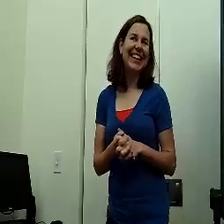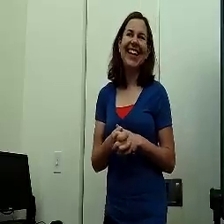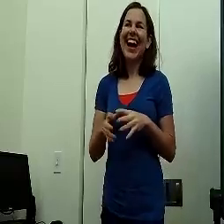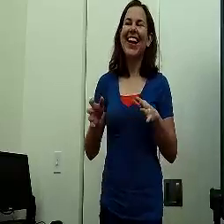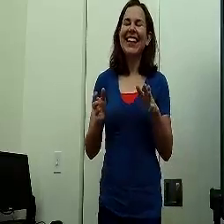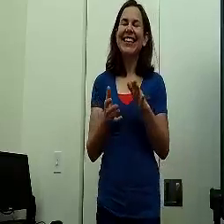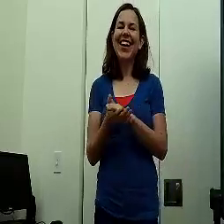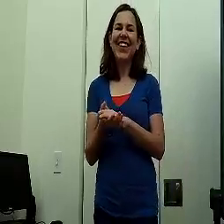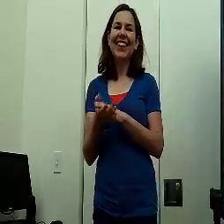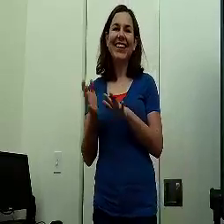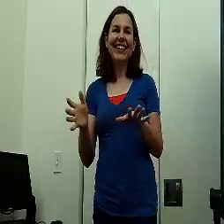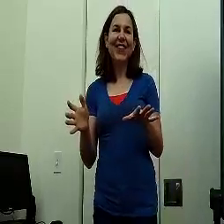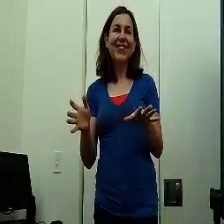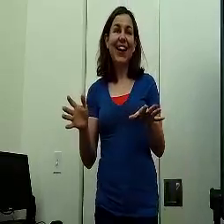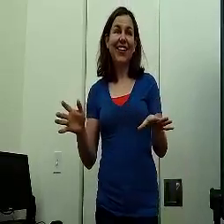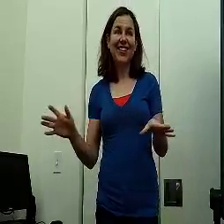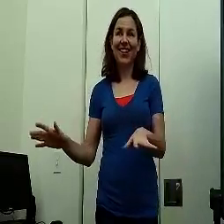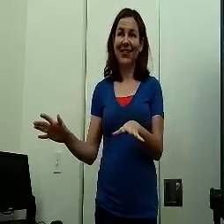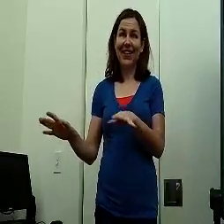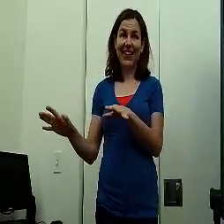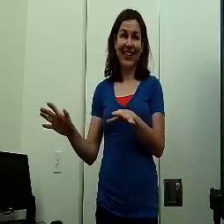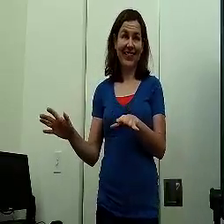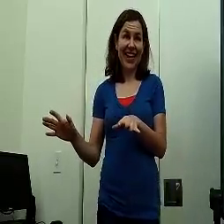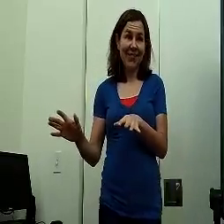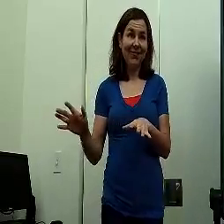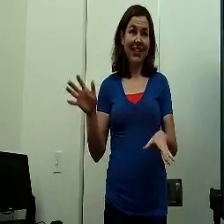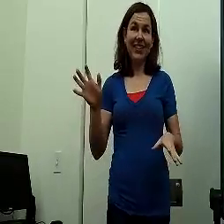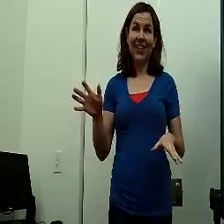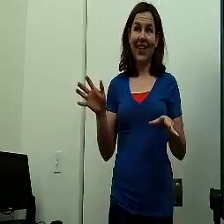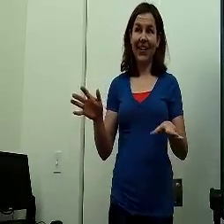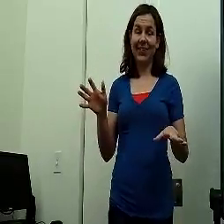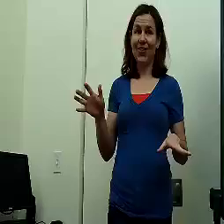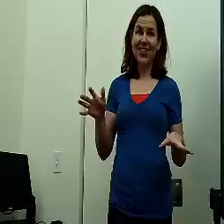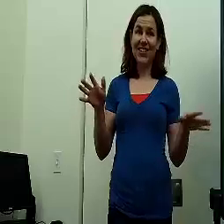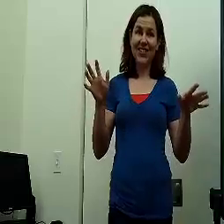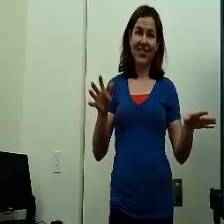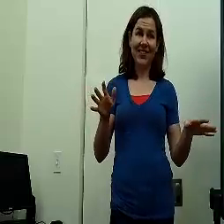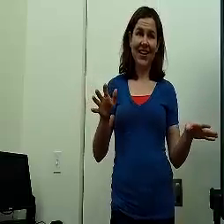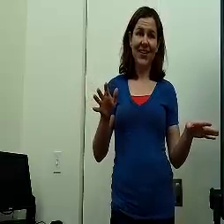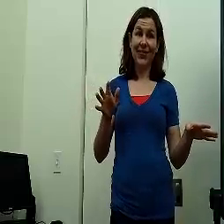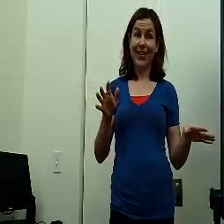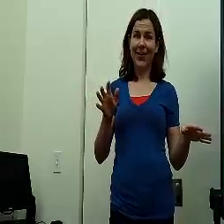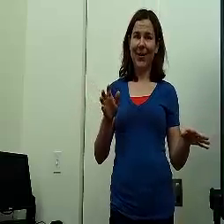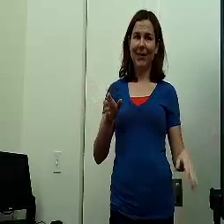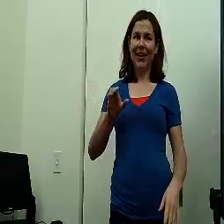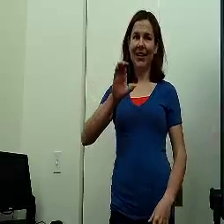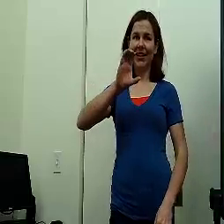Exactly. Okay, so this is one we already talked about earlier today. So I've showed it to you and hopefully you remember it.